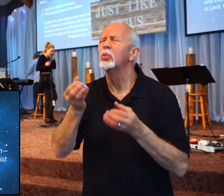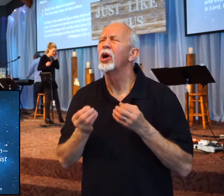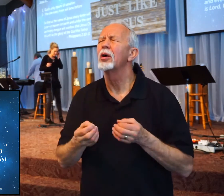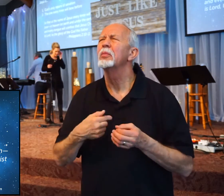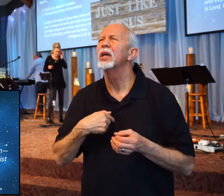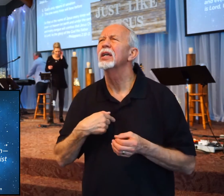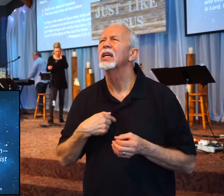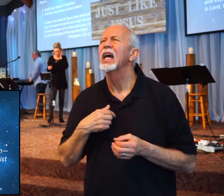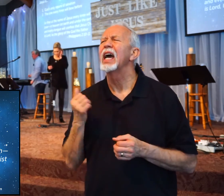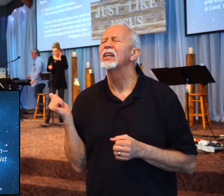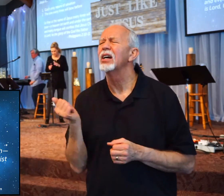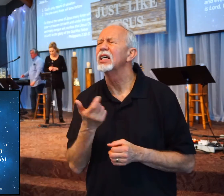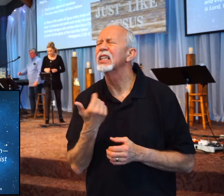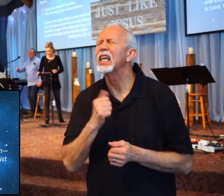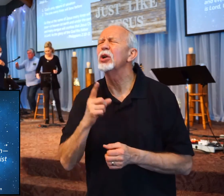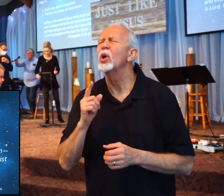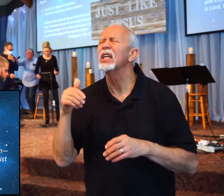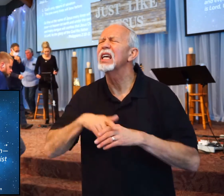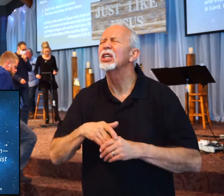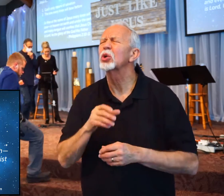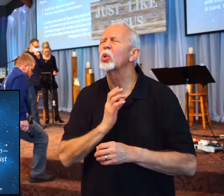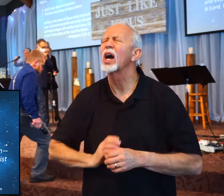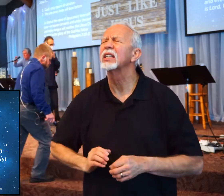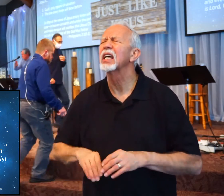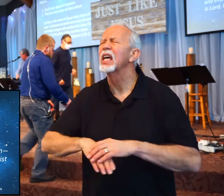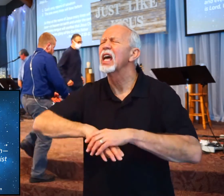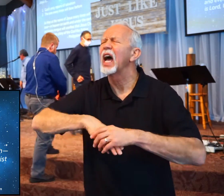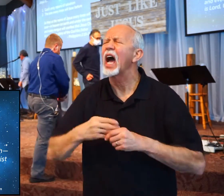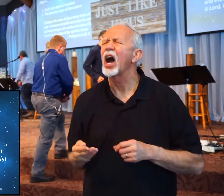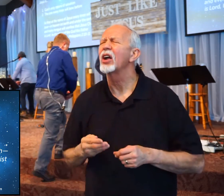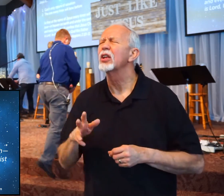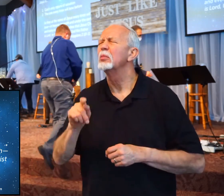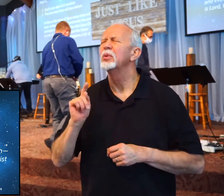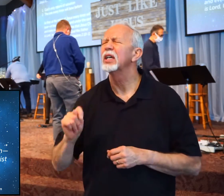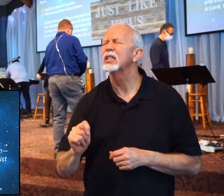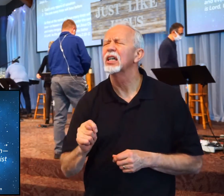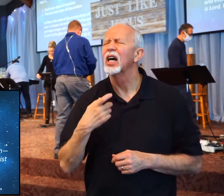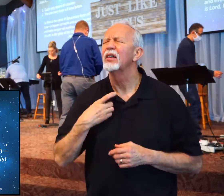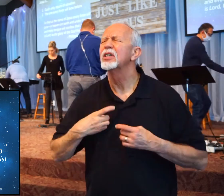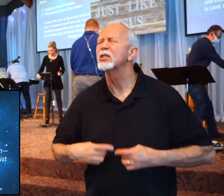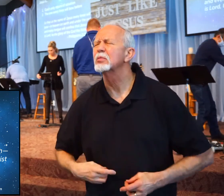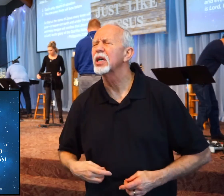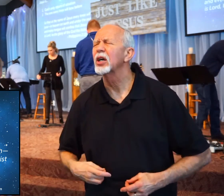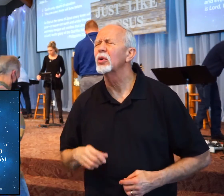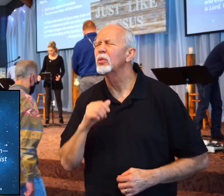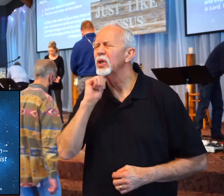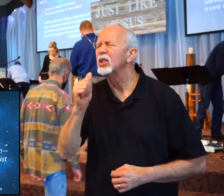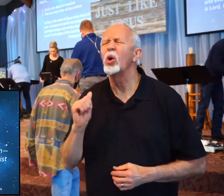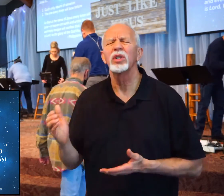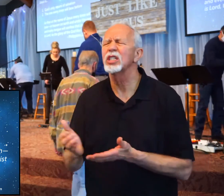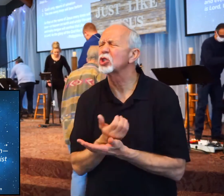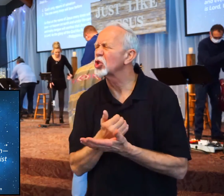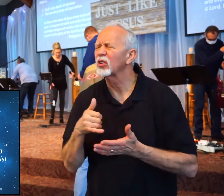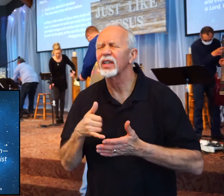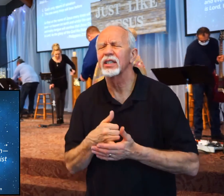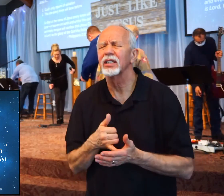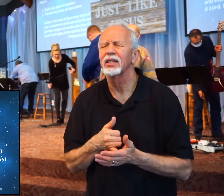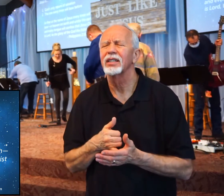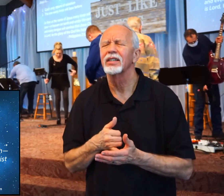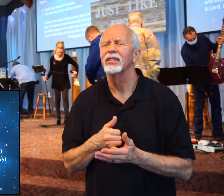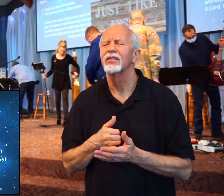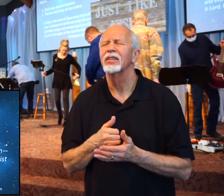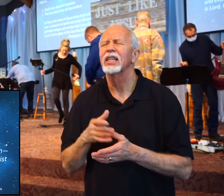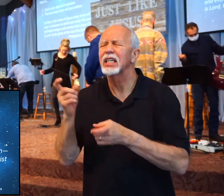us. Anybody that's in Christ today, you brought us out of the pit of despair, and you have given us a hope that we don't even deserve.